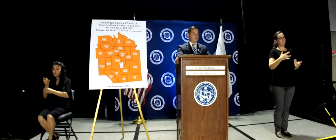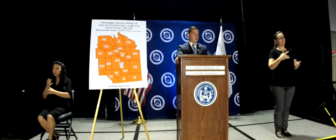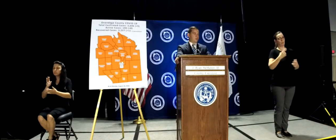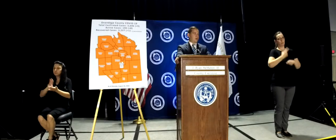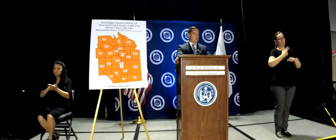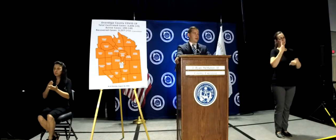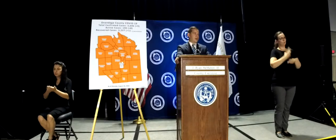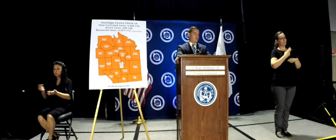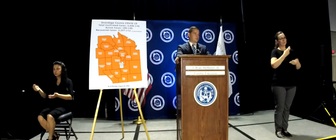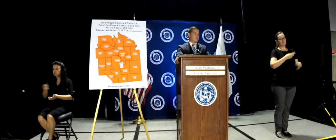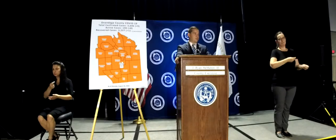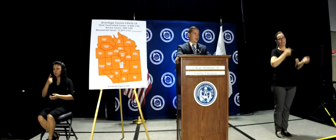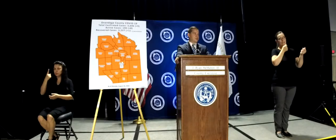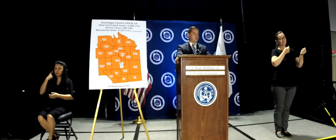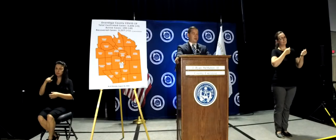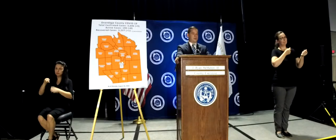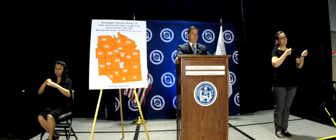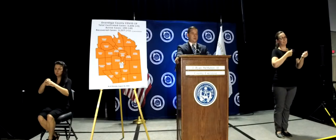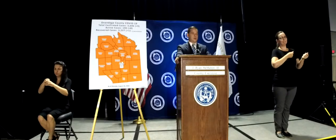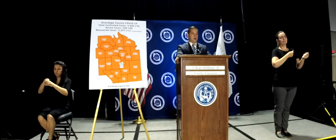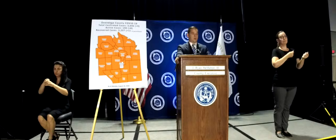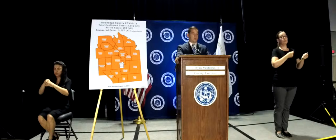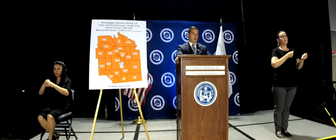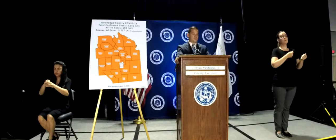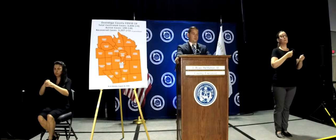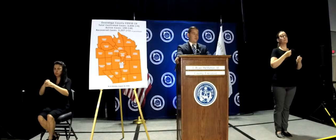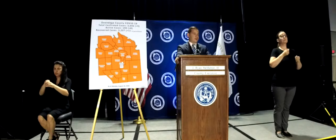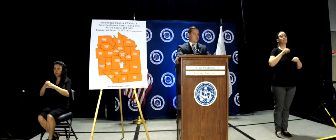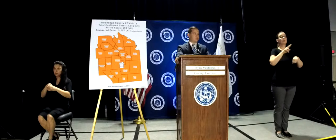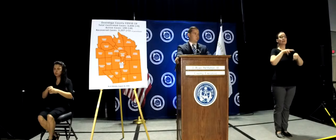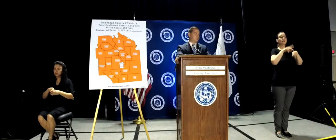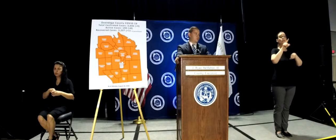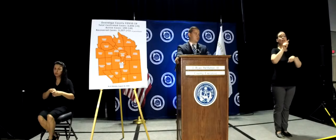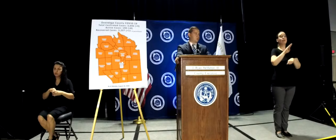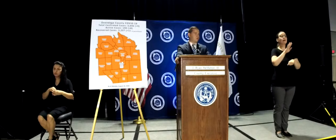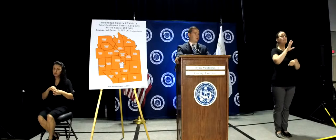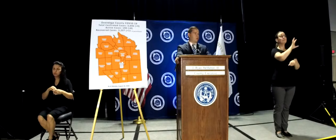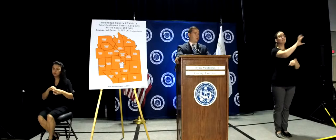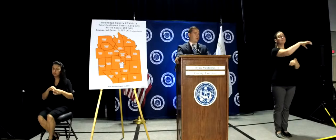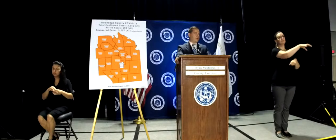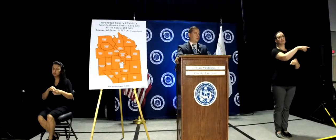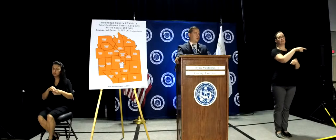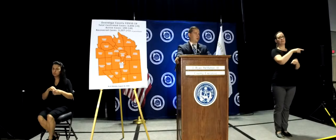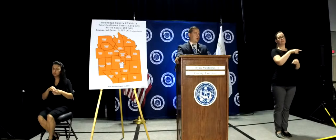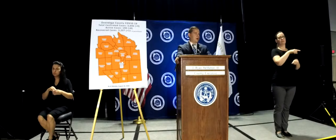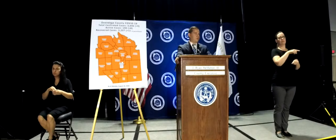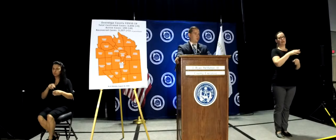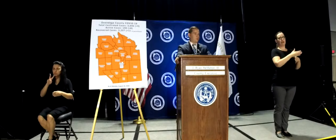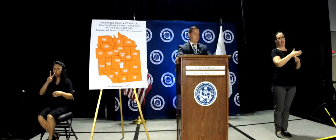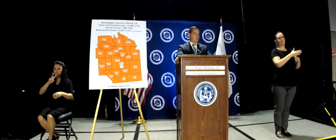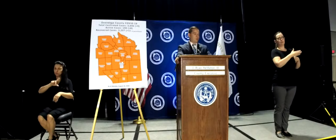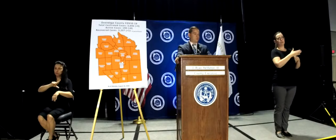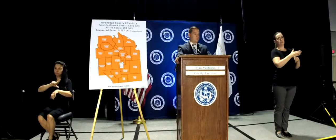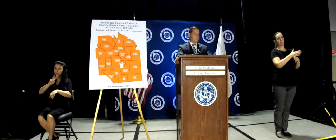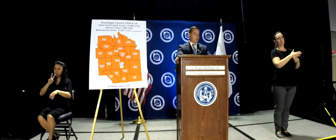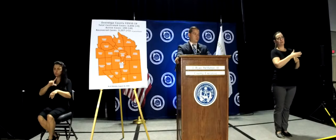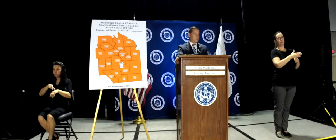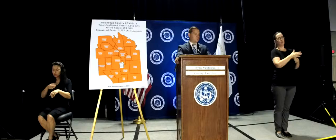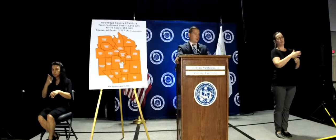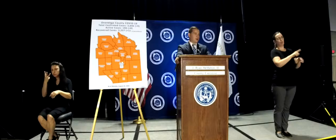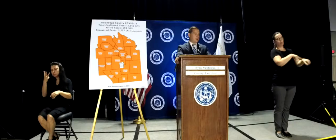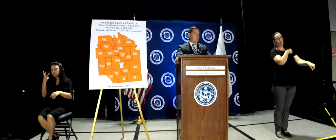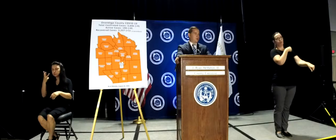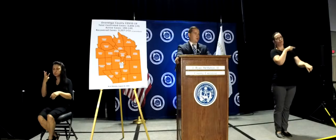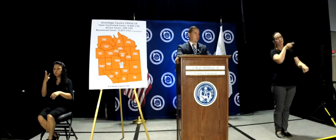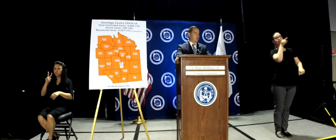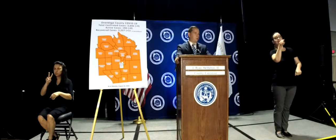but 72 hours on average for the national labs. Our local labs are faster, so it's 24 to 48 for most folks